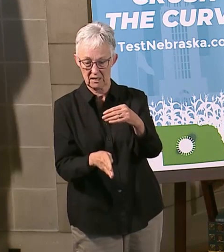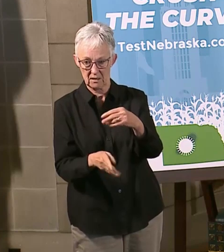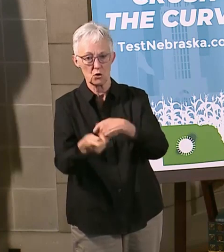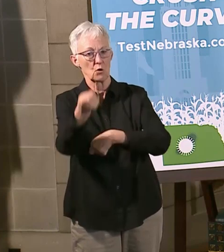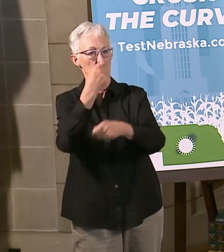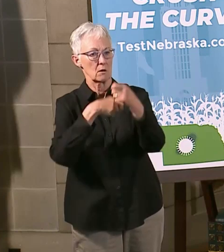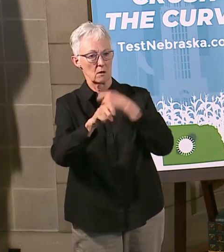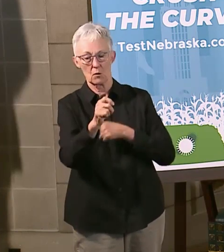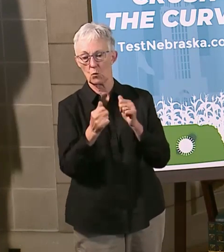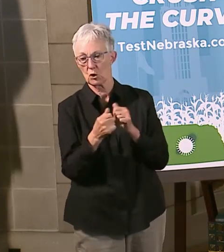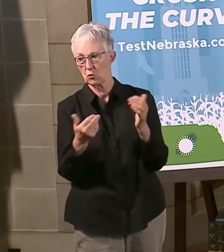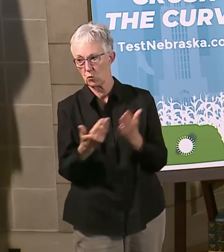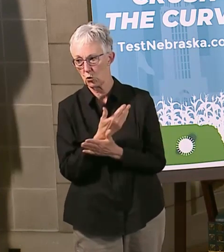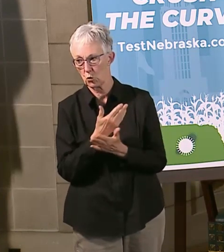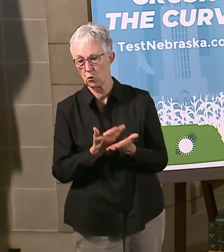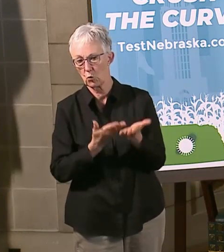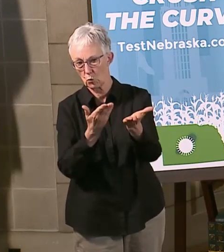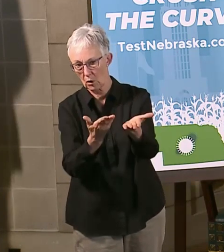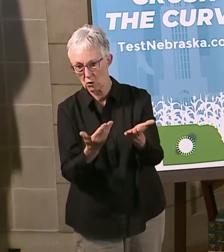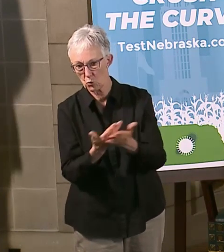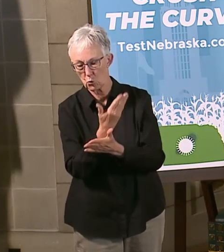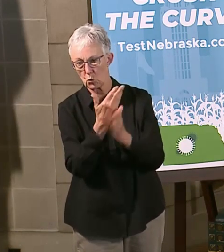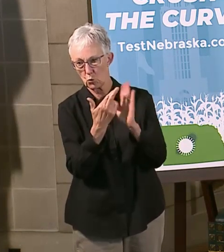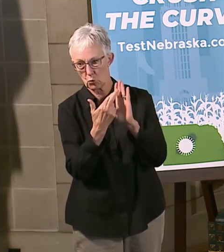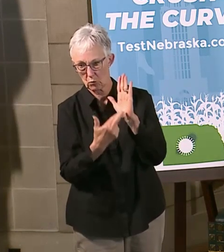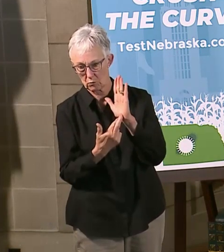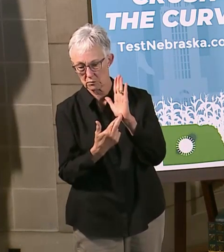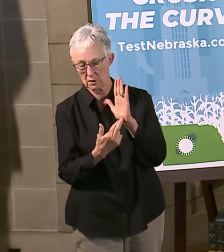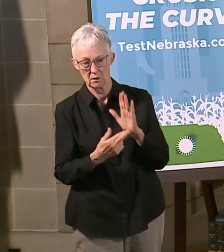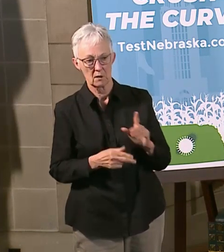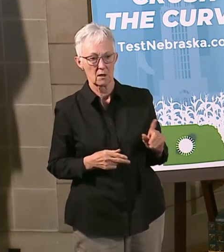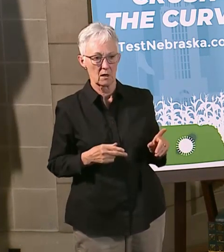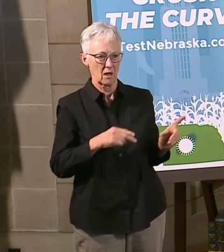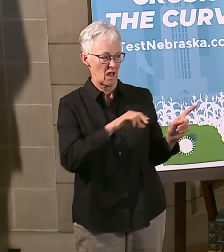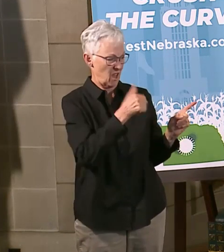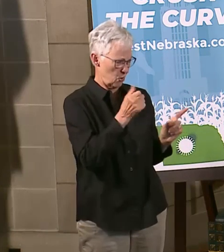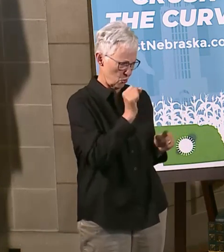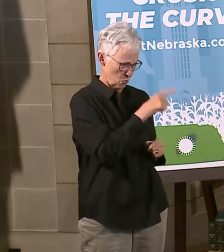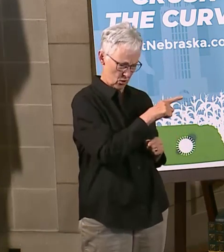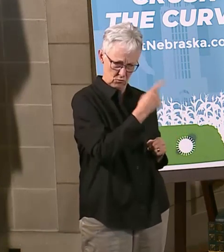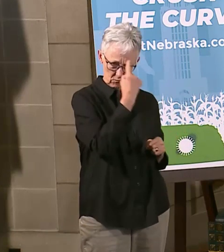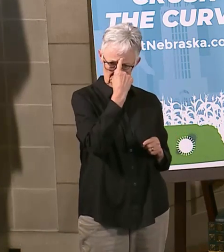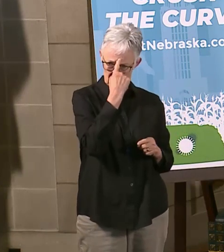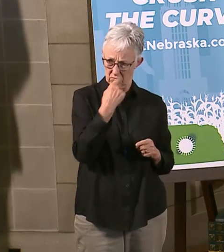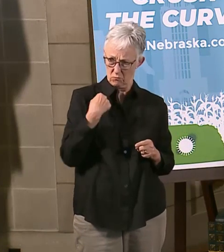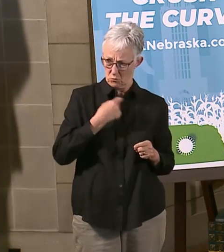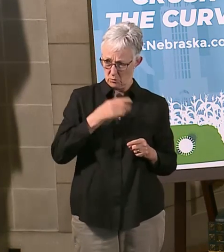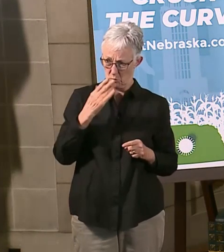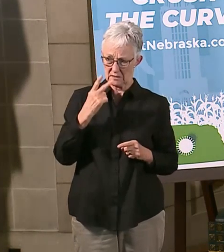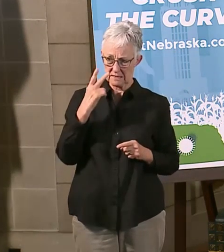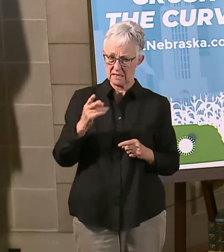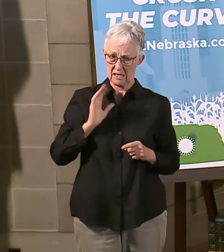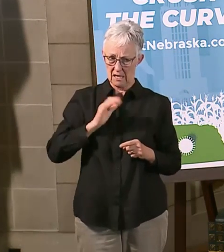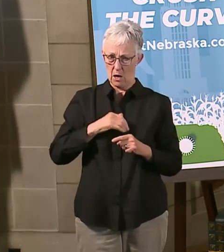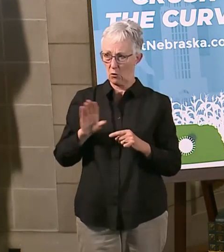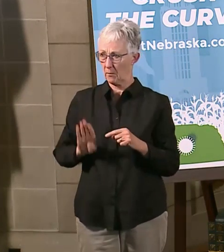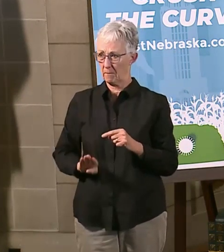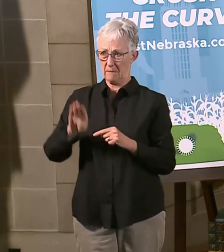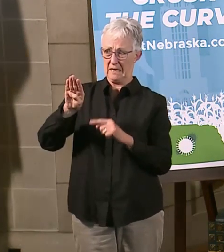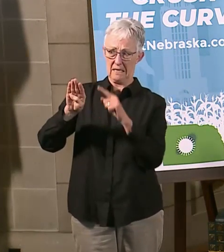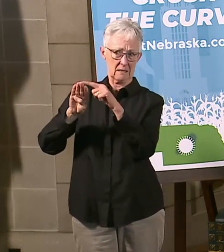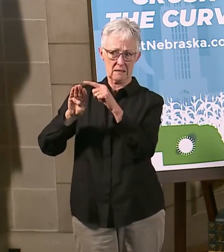peak later peak in cases? Again, if you look at some of the models there, the dates do tend to move around. The whole thing